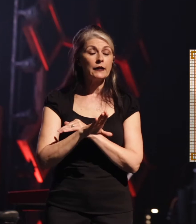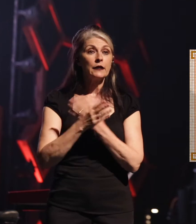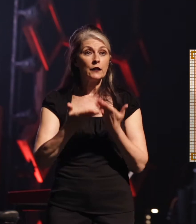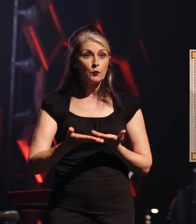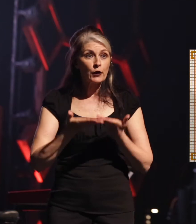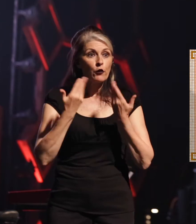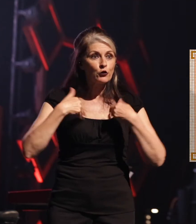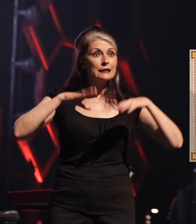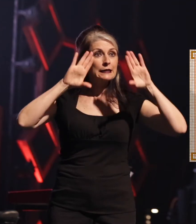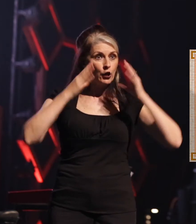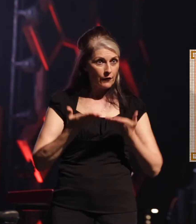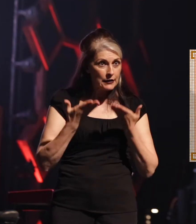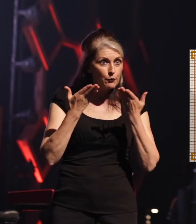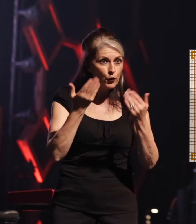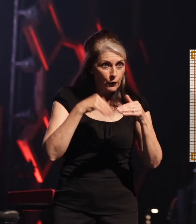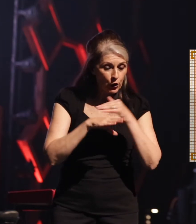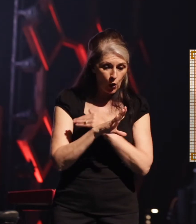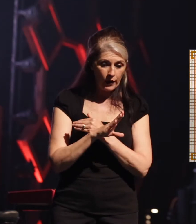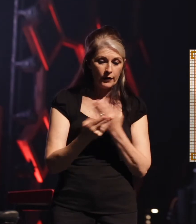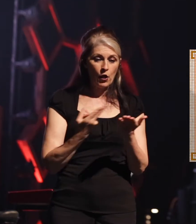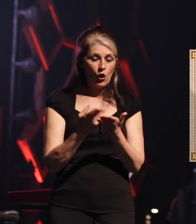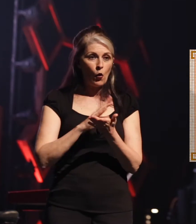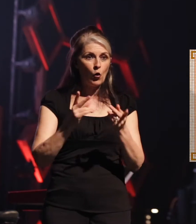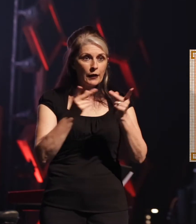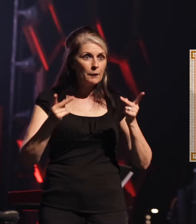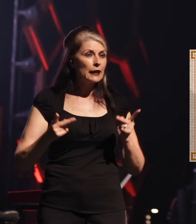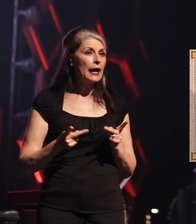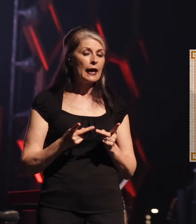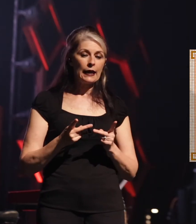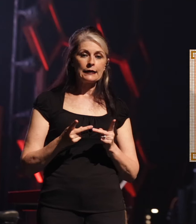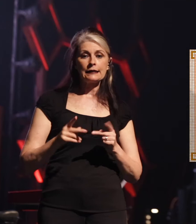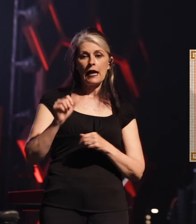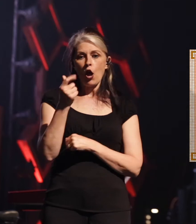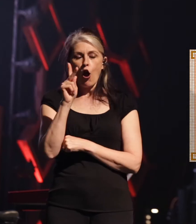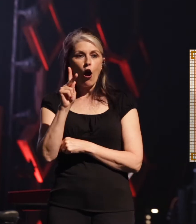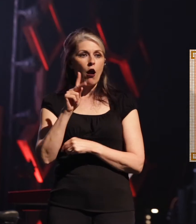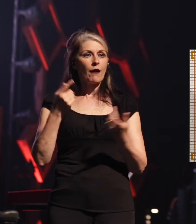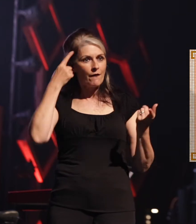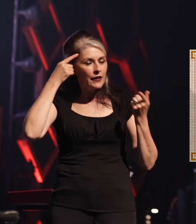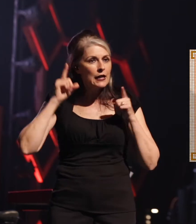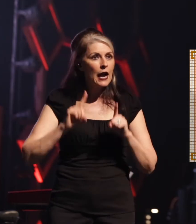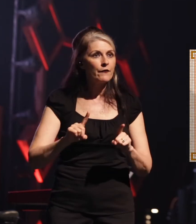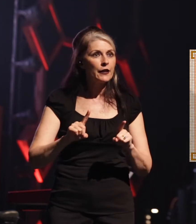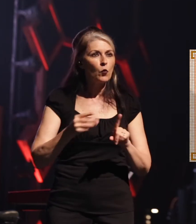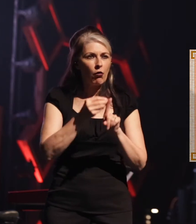to. Inside is the holy place, the Holy of Holies, the Ark of the Covenant. We'll talk more about that as we go.